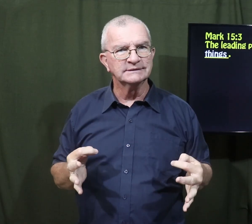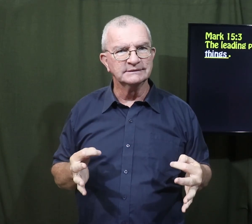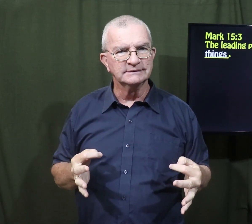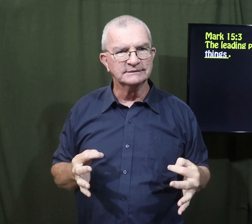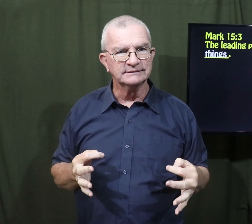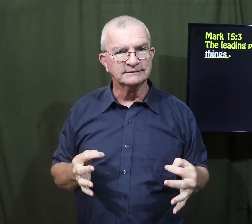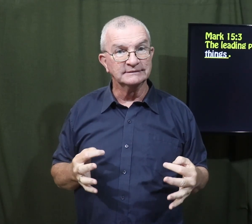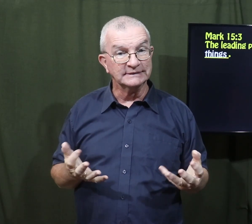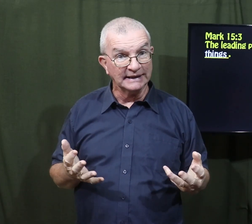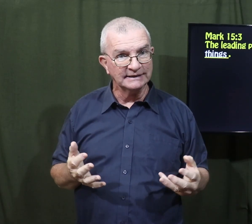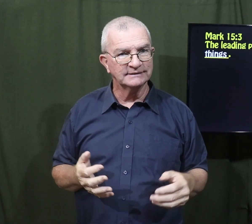to decide.